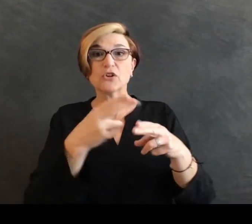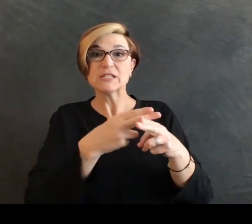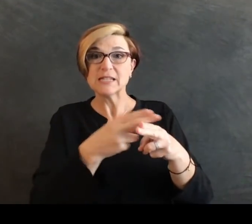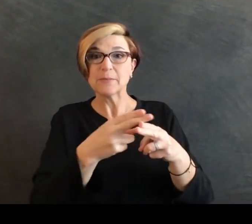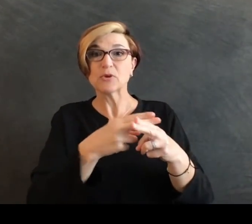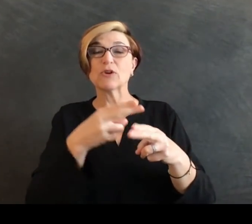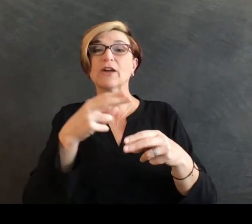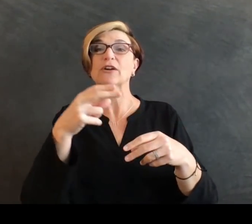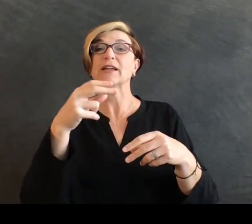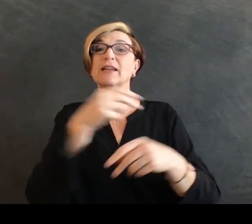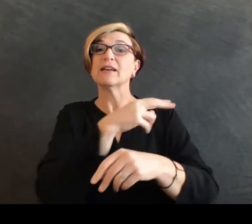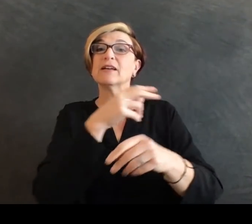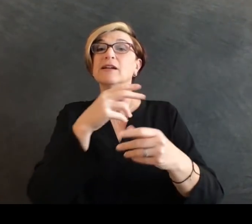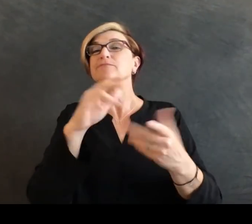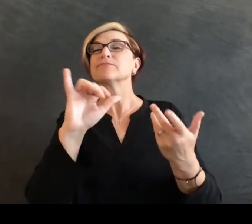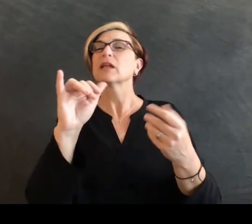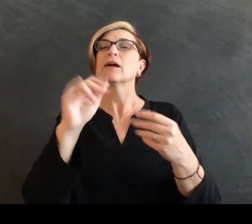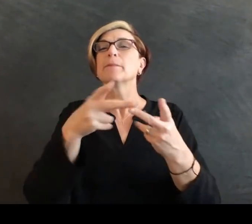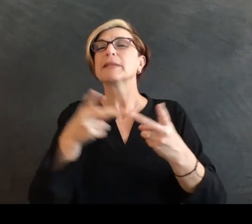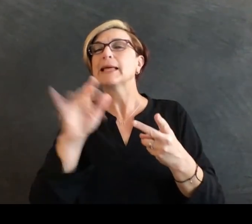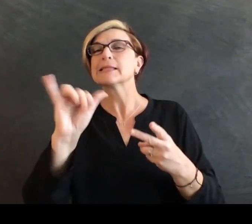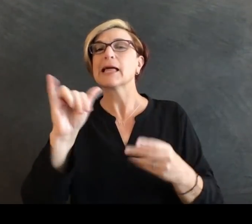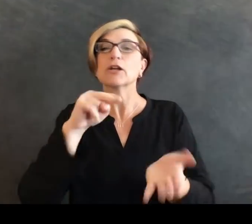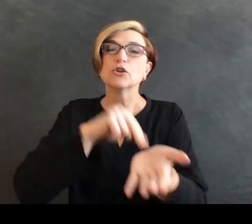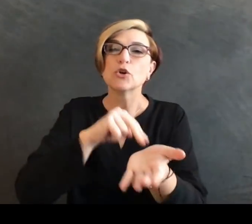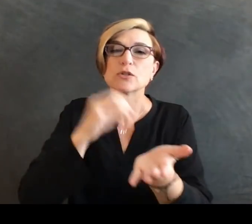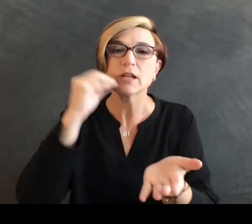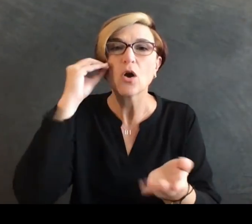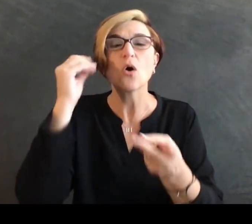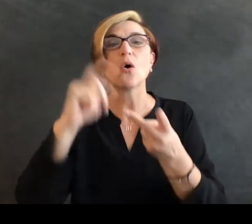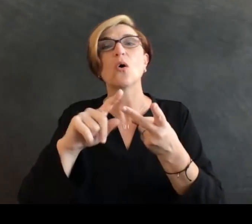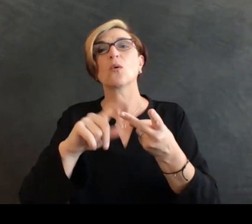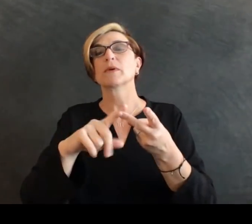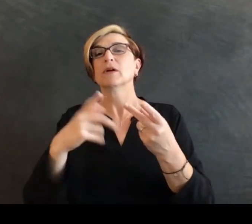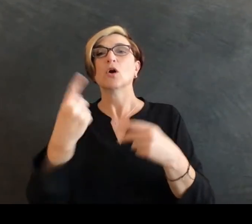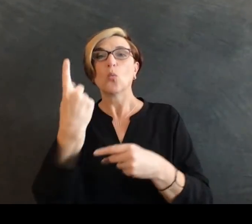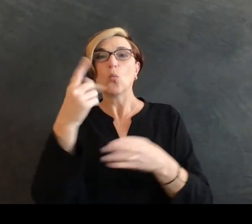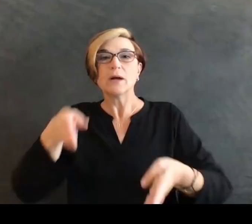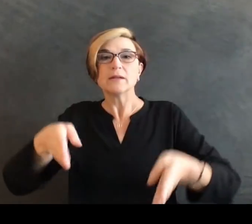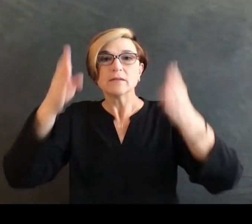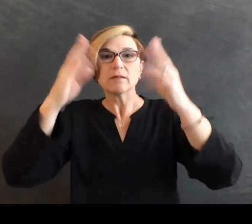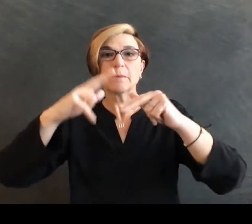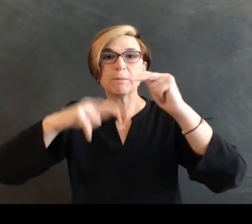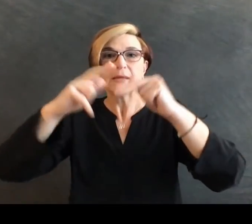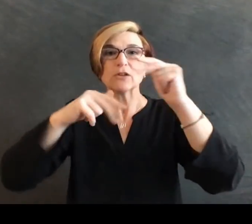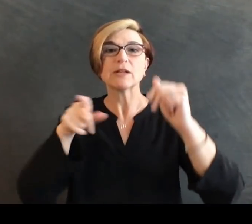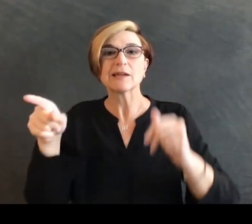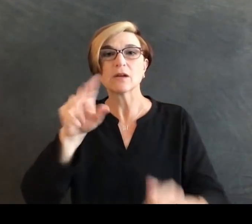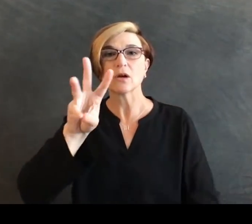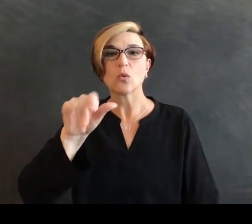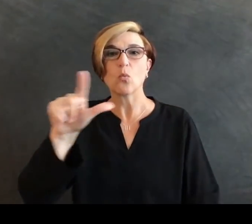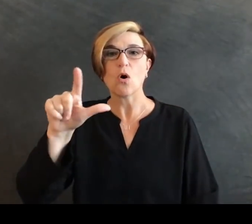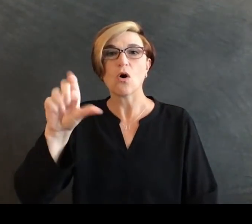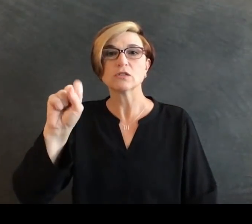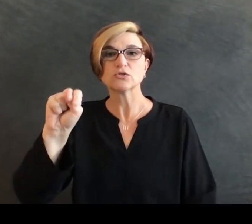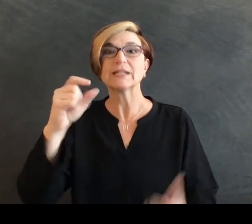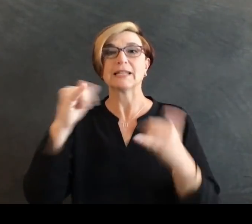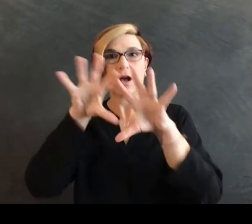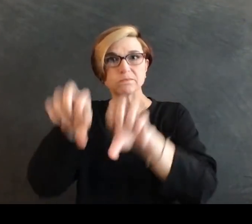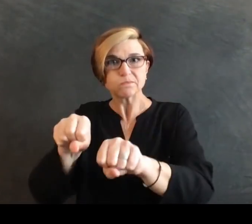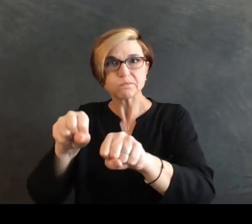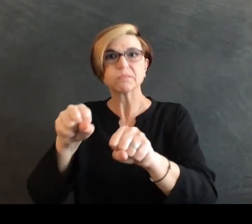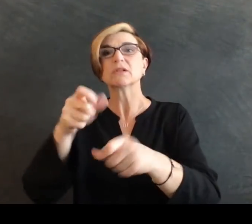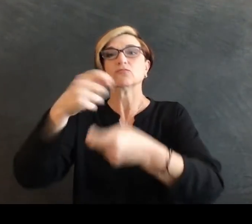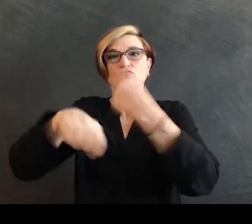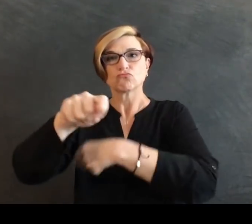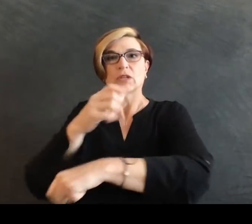in Brooklyn and numerous floors of a high-rise building on Wall Street. So it's been really pretty amazing what they've done. The Army Corps